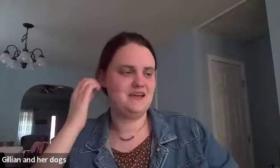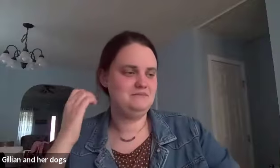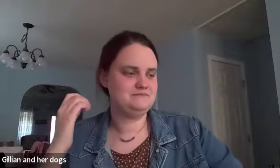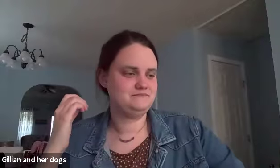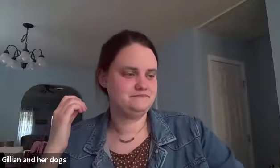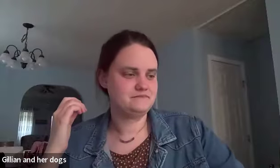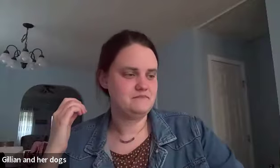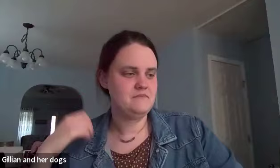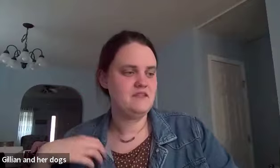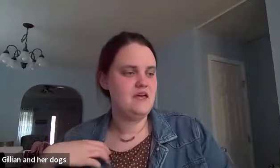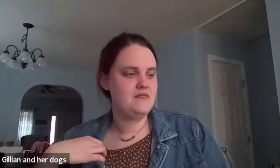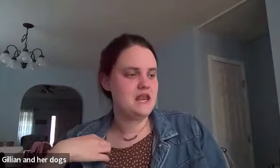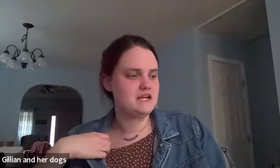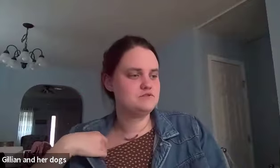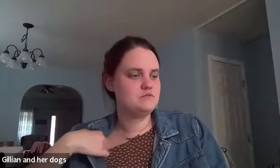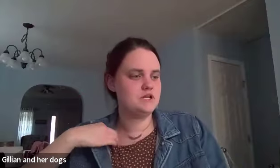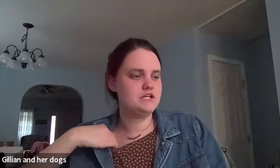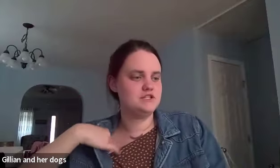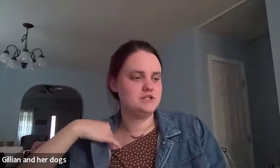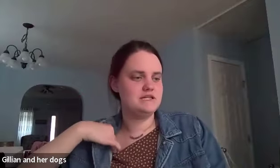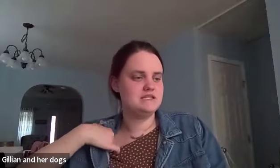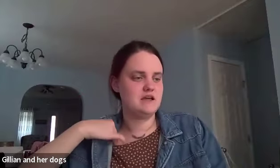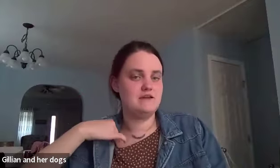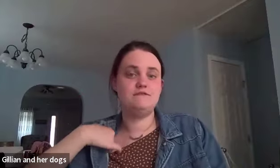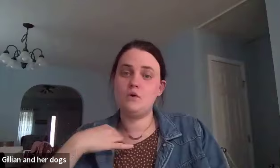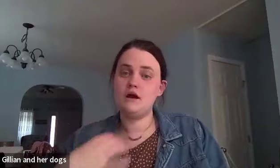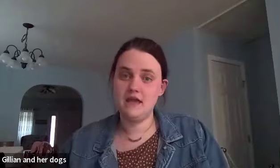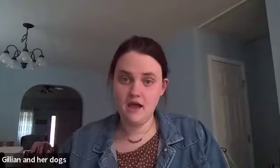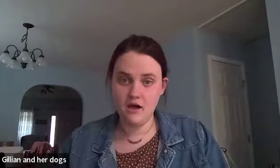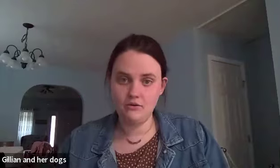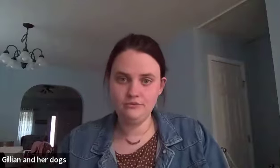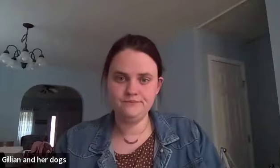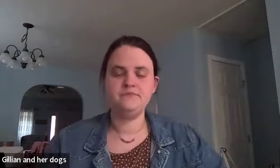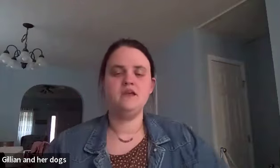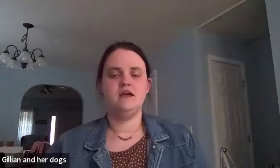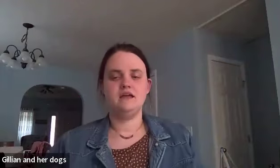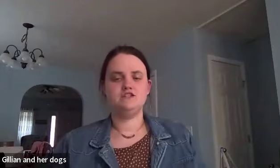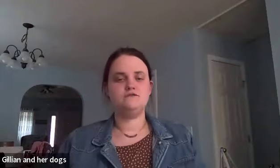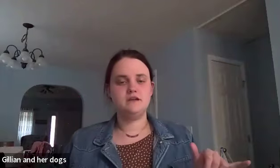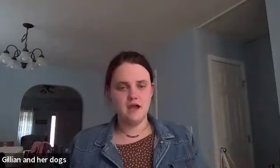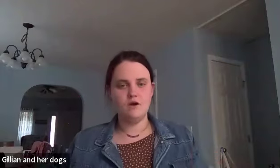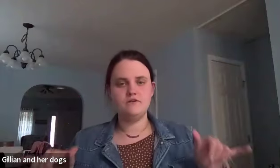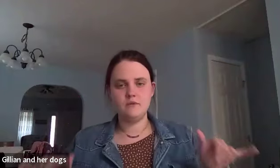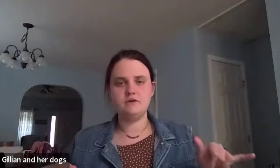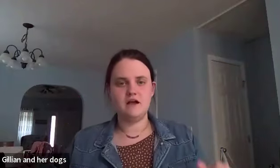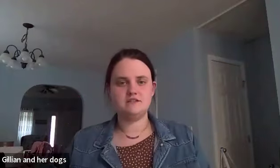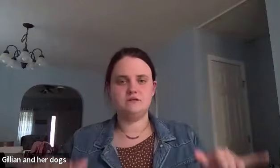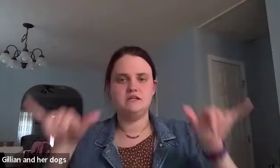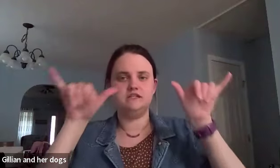Okay? The next one we're gonna do is the sign for cow. And so for cow, if you remember last week, it's